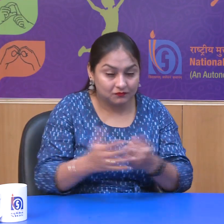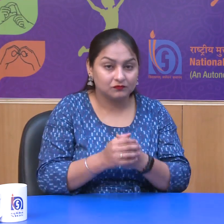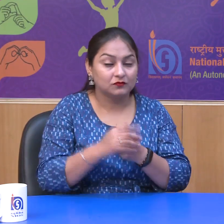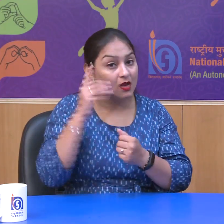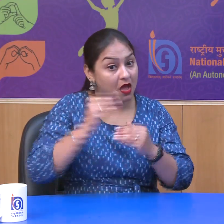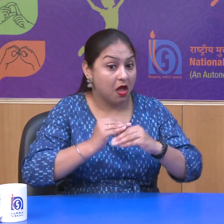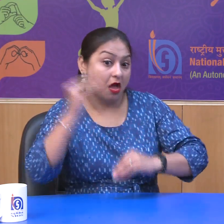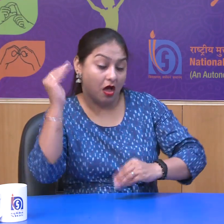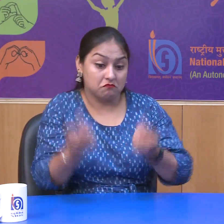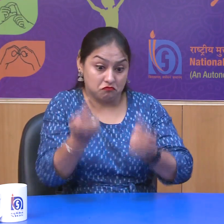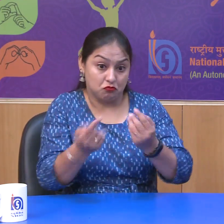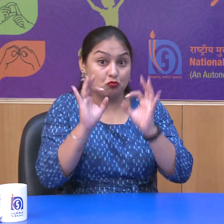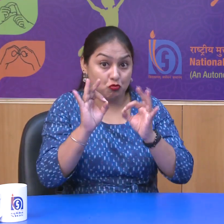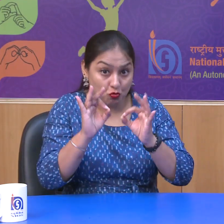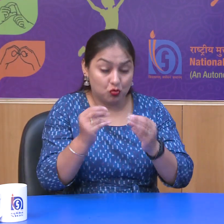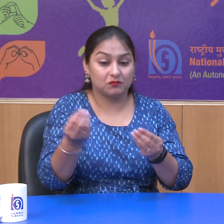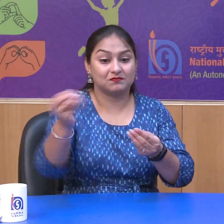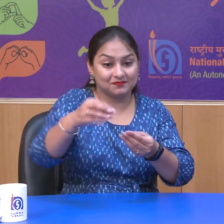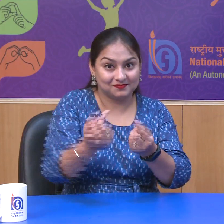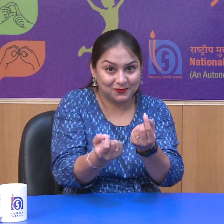yielding varieties of seeds,